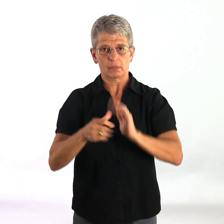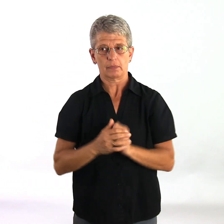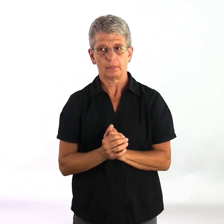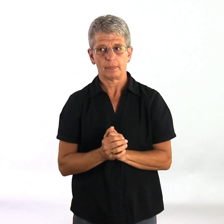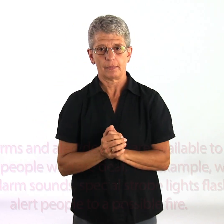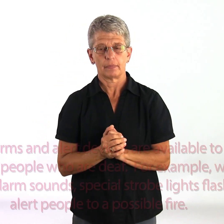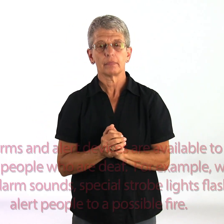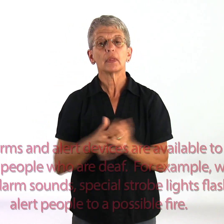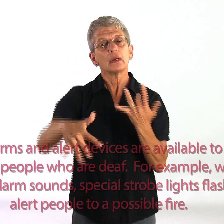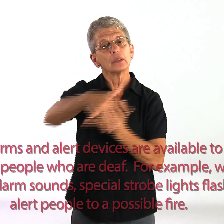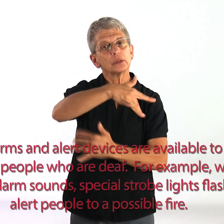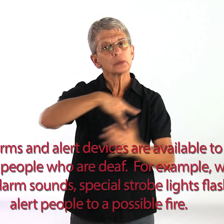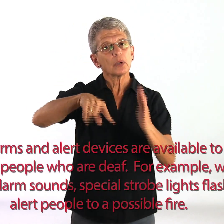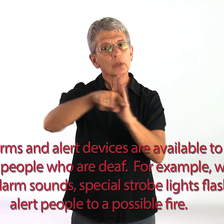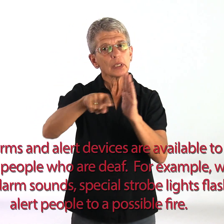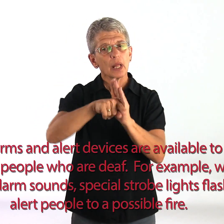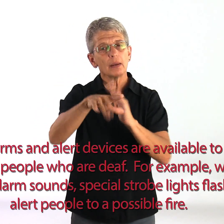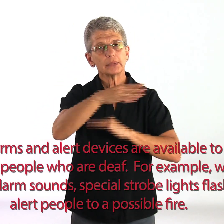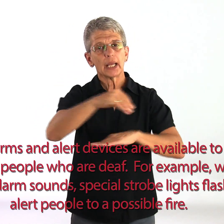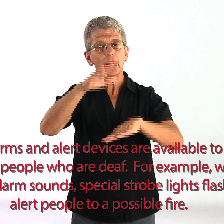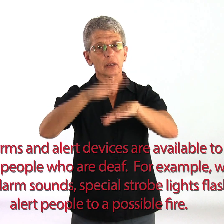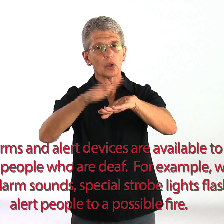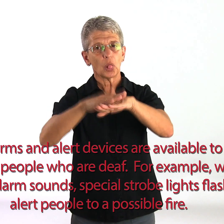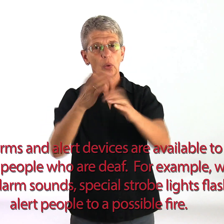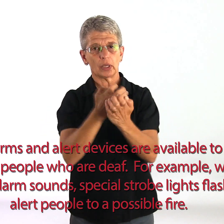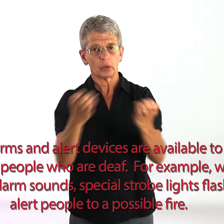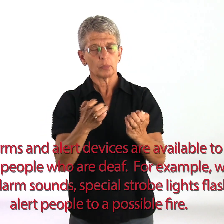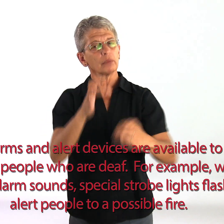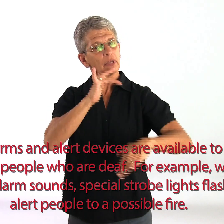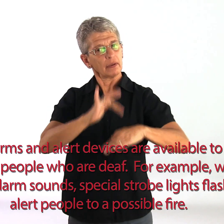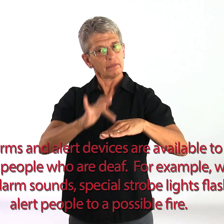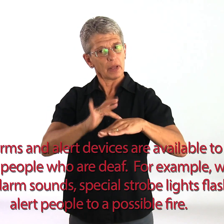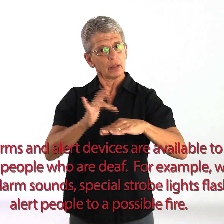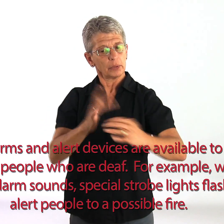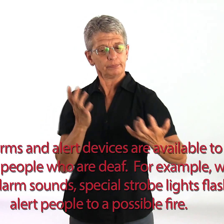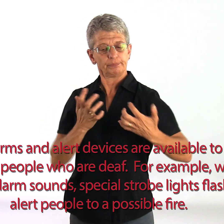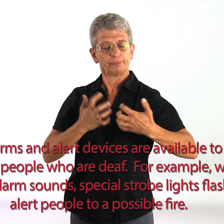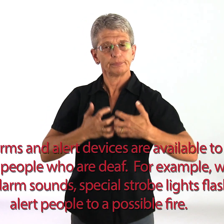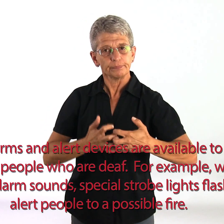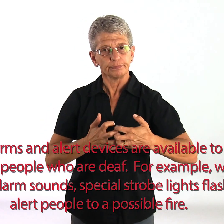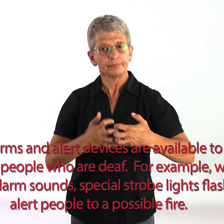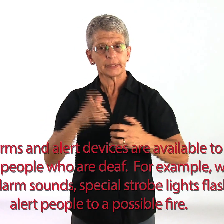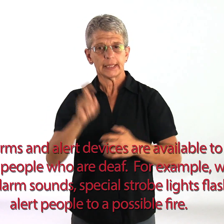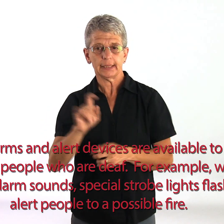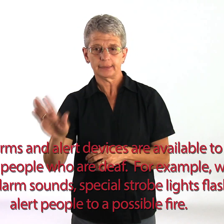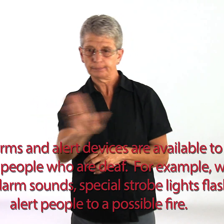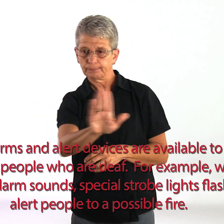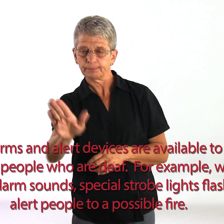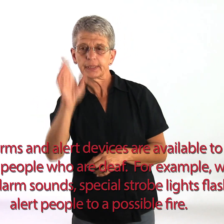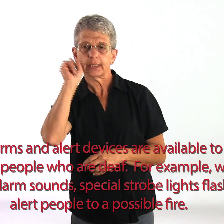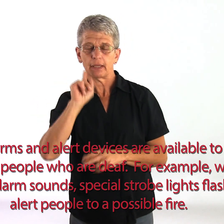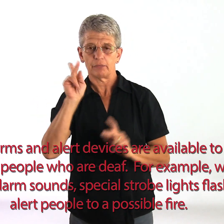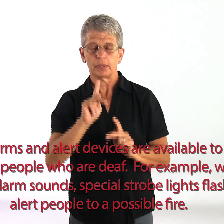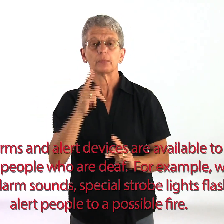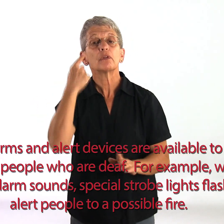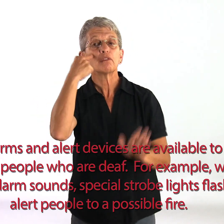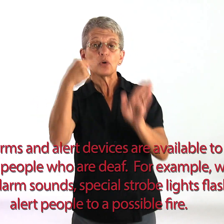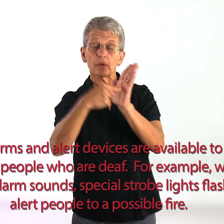Smoke alarms and alert devices are available to meet the needs of people who are deaf. For example, when the smoke alarm